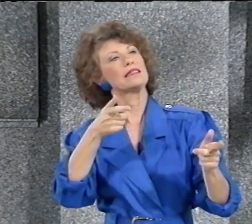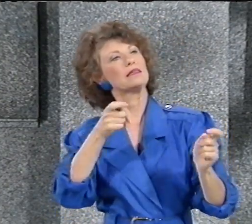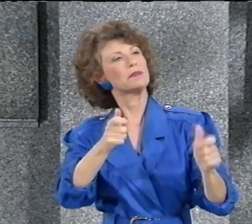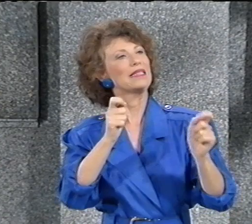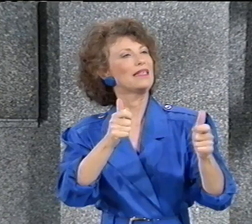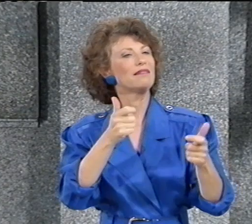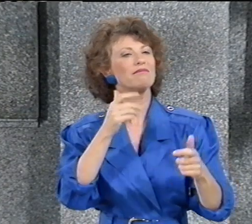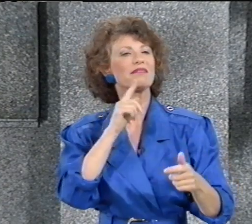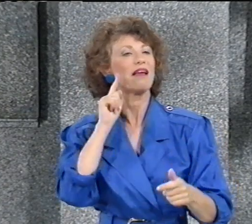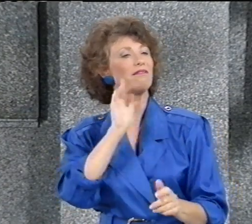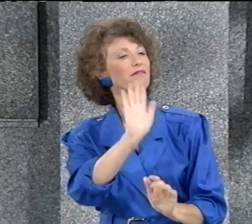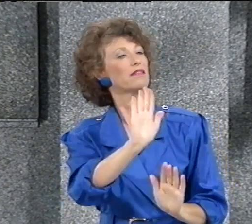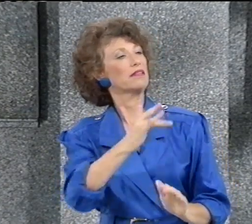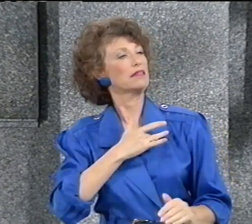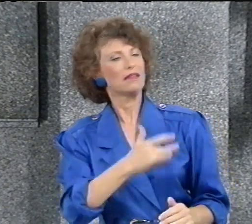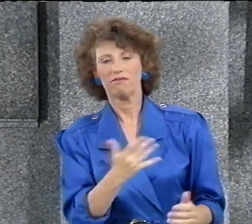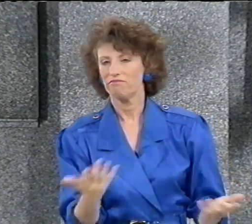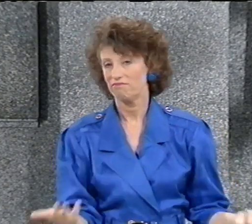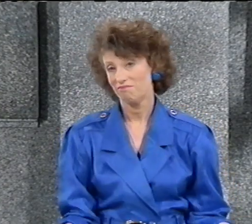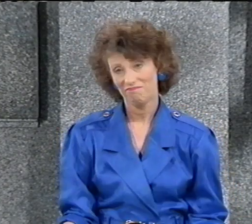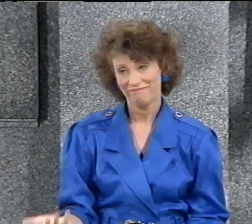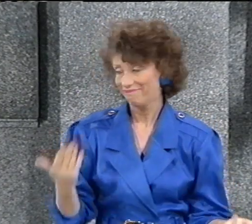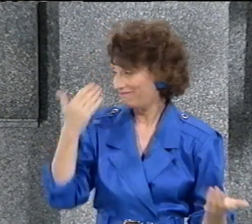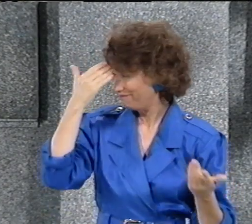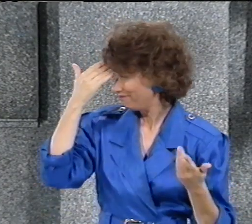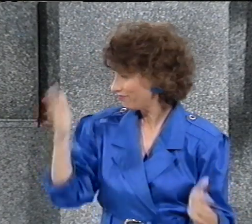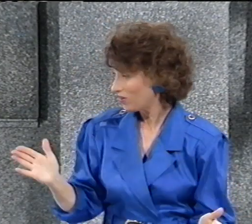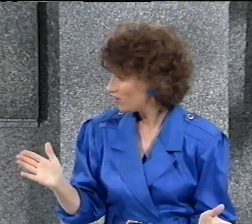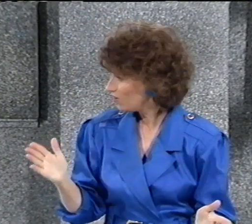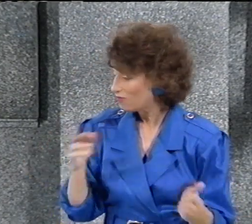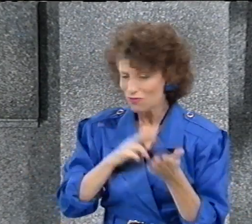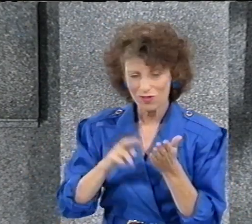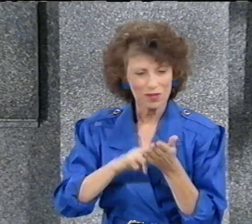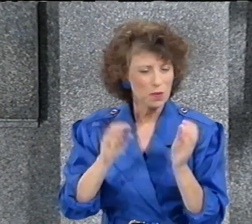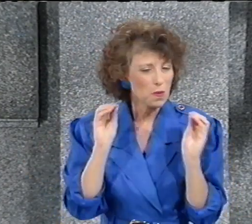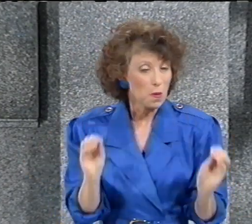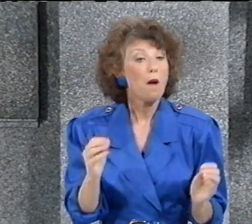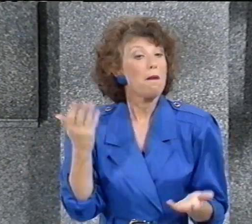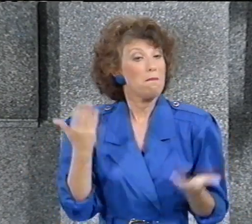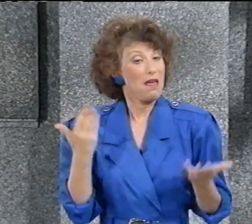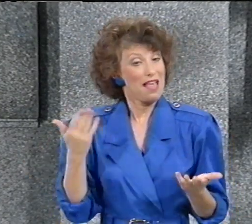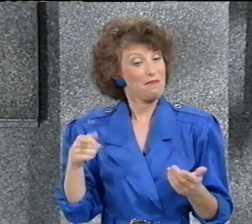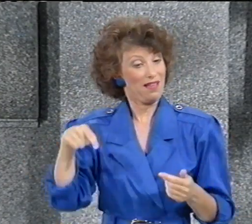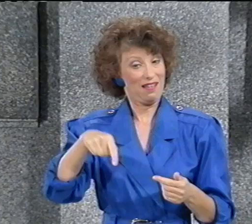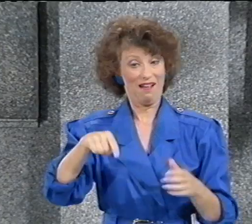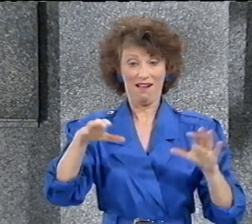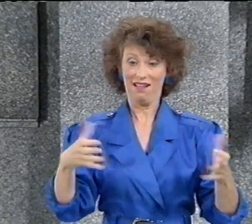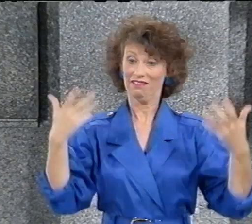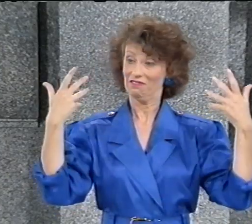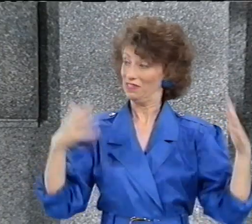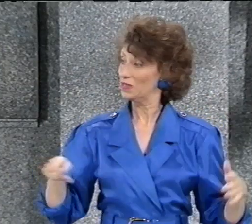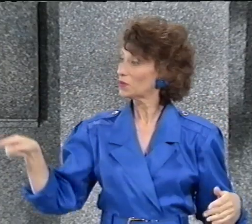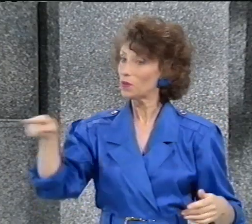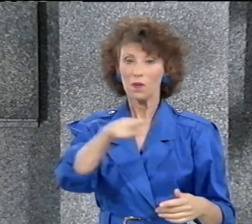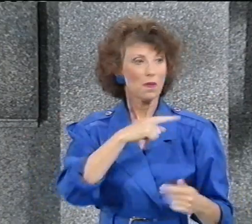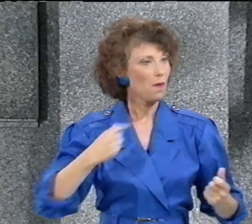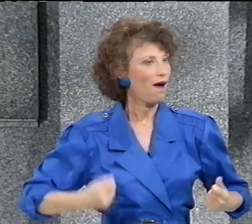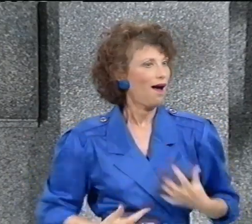no research on fingerspelling or on what rate deaf people spell in signed conversation. Perhaps some of you will